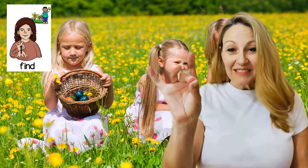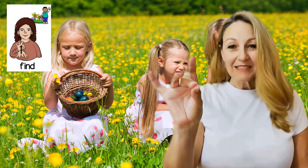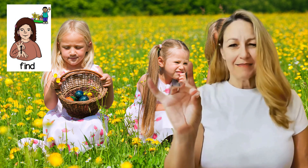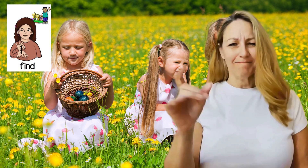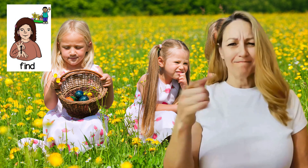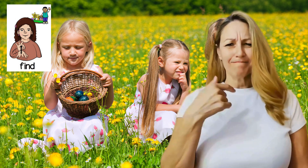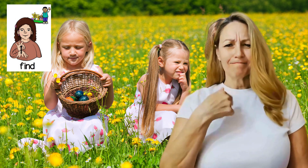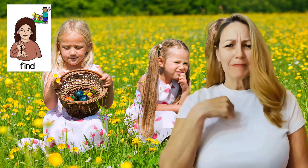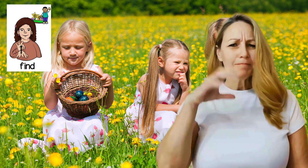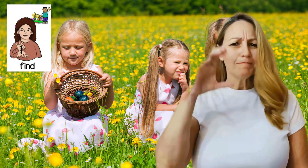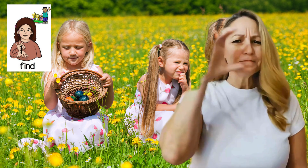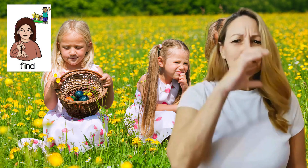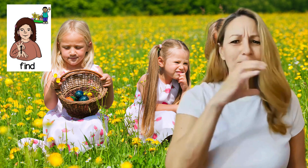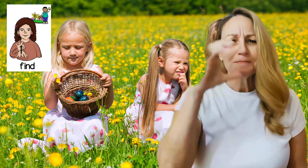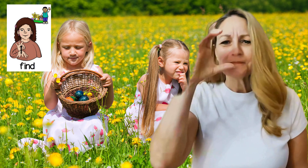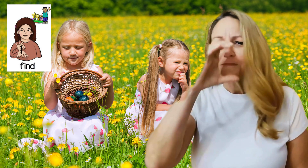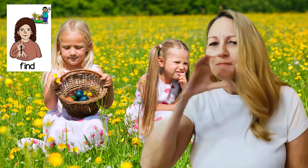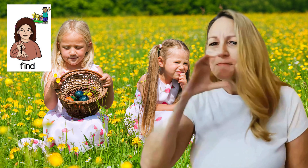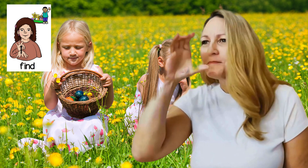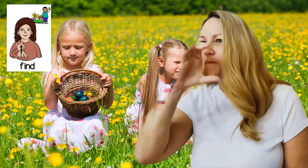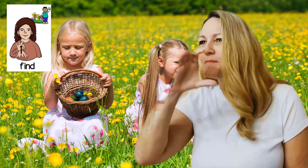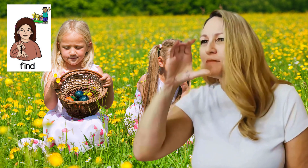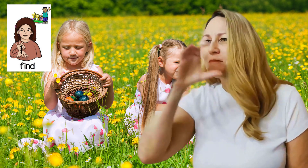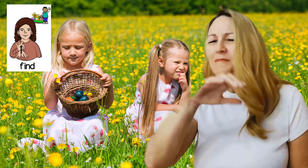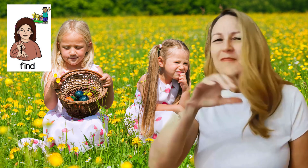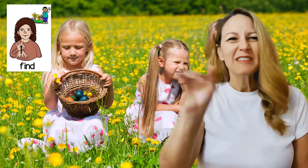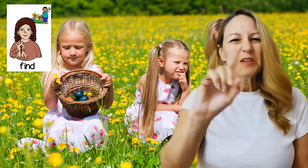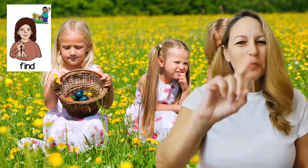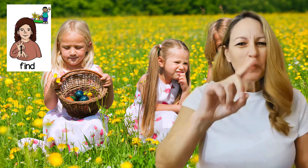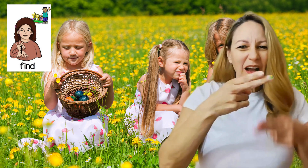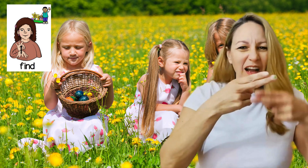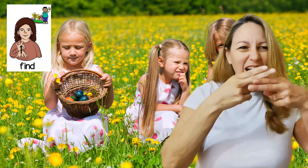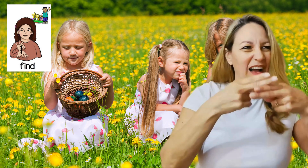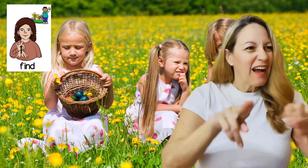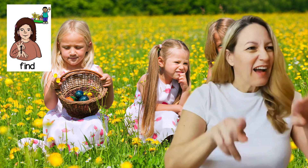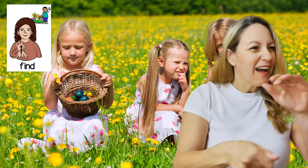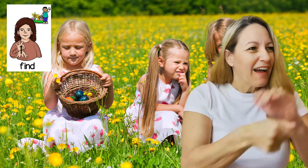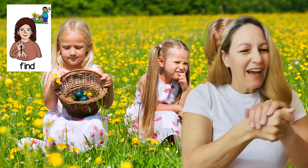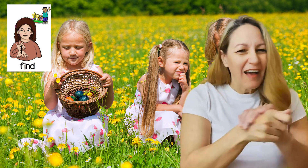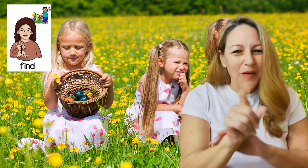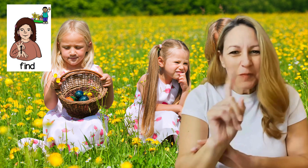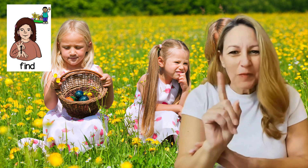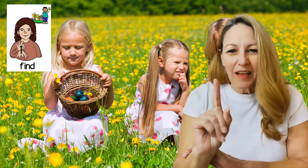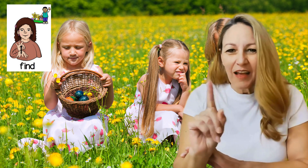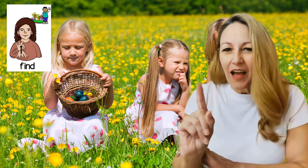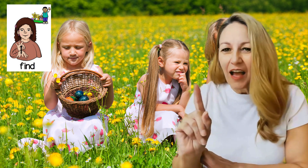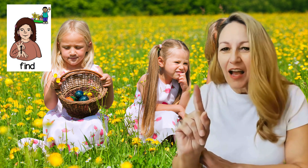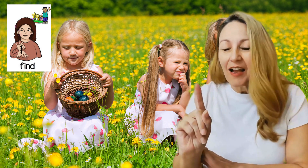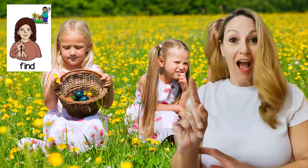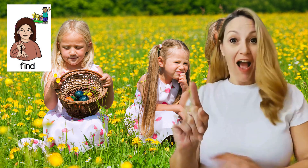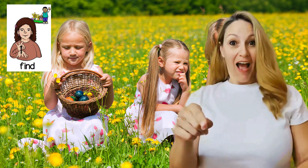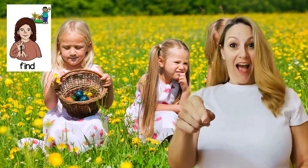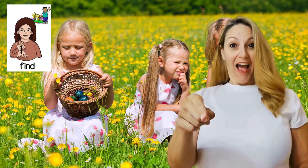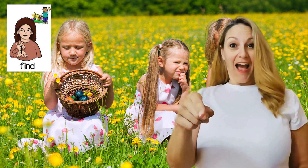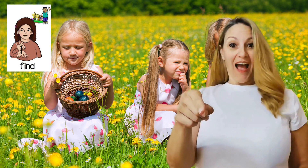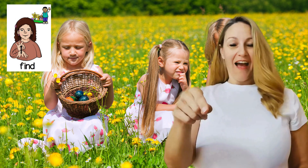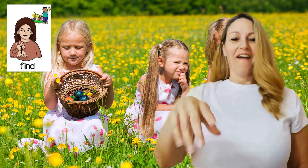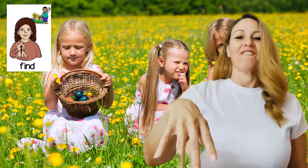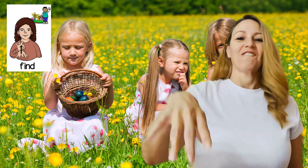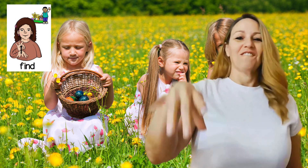Find. I'm looking for some eggs. Where are the eggs? Where are they hiding? I found